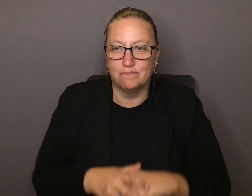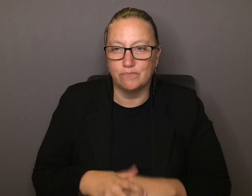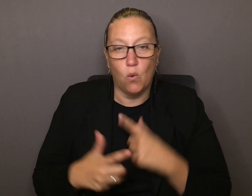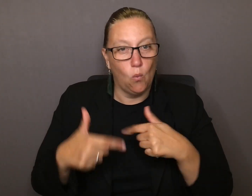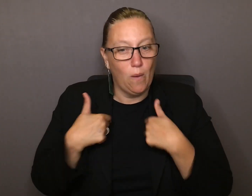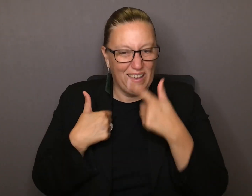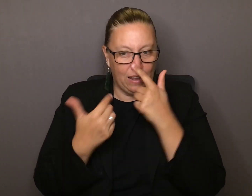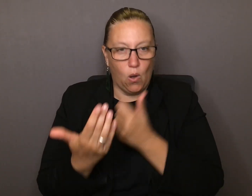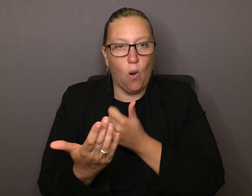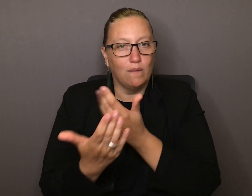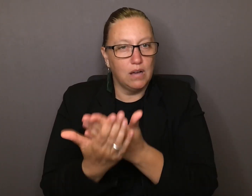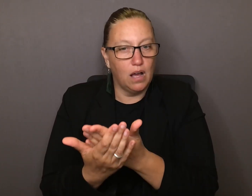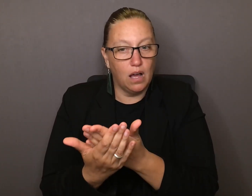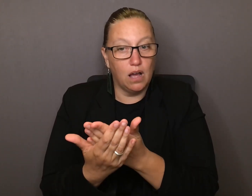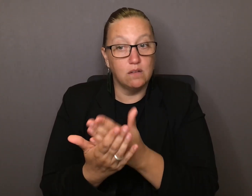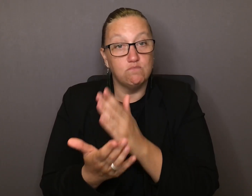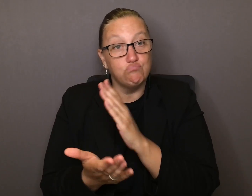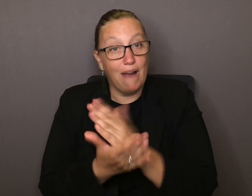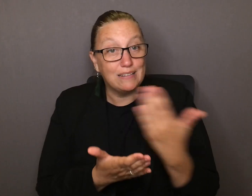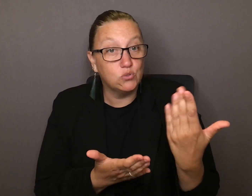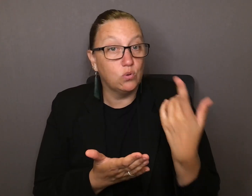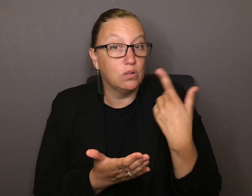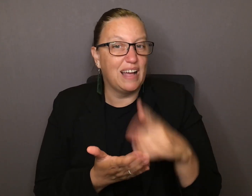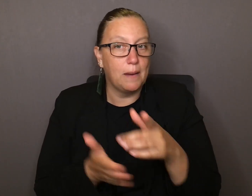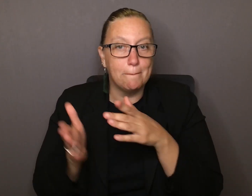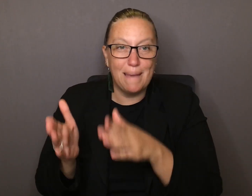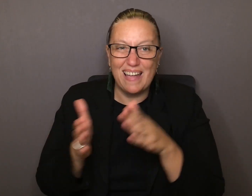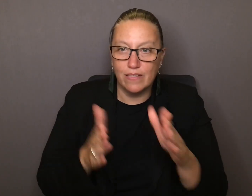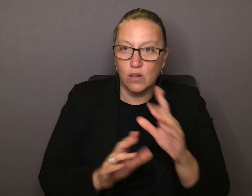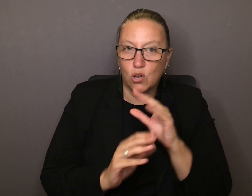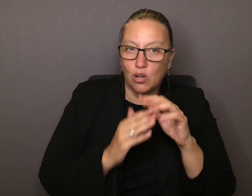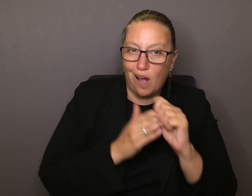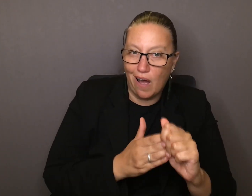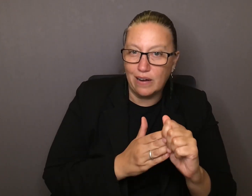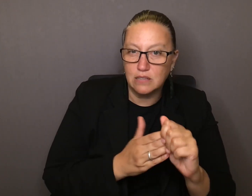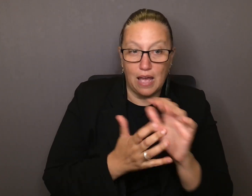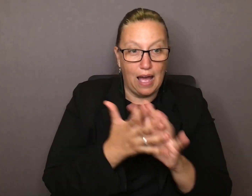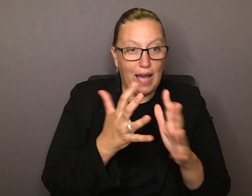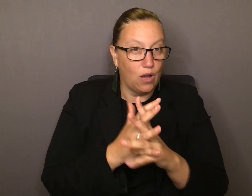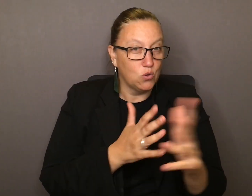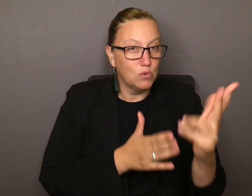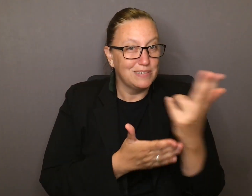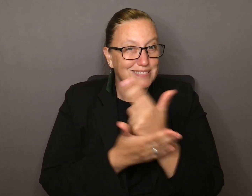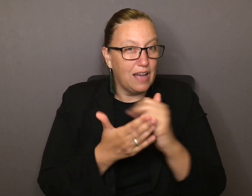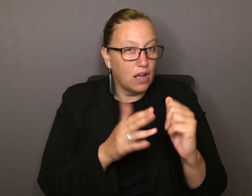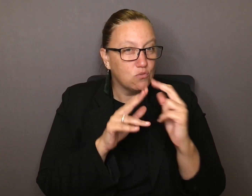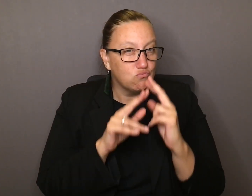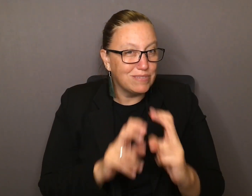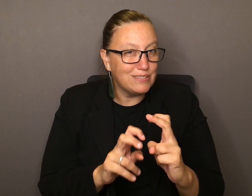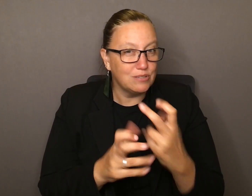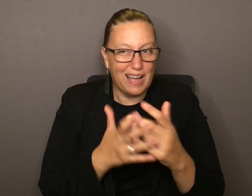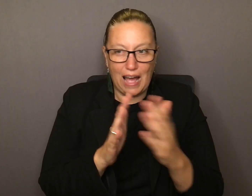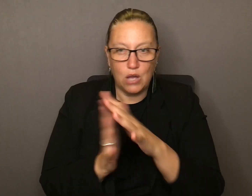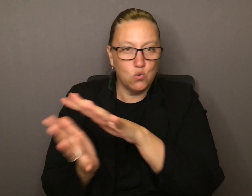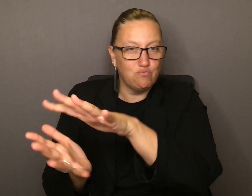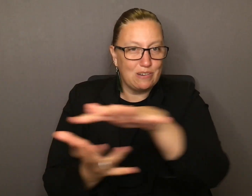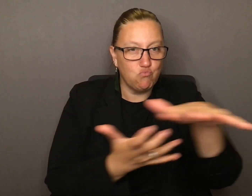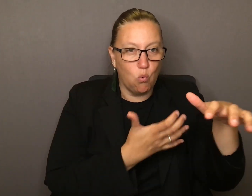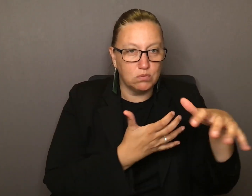and methodological guidance on your research design, recruitment, and data collection. We ask the right questions to make